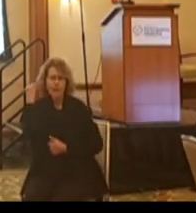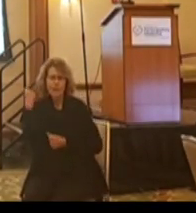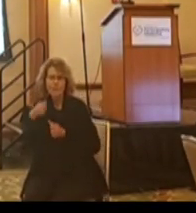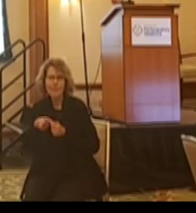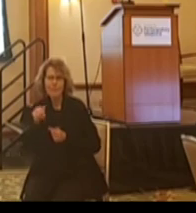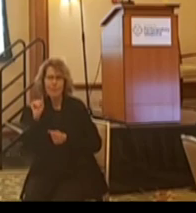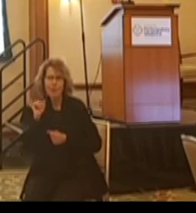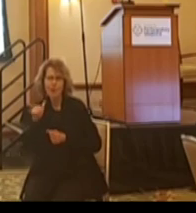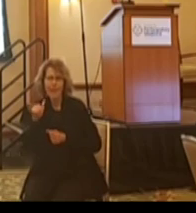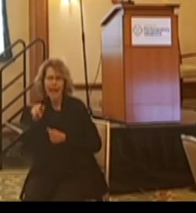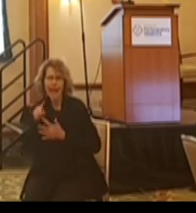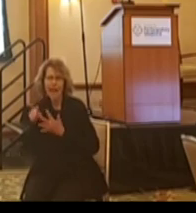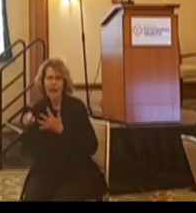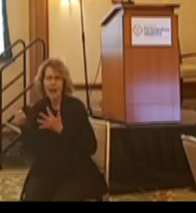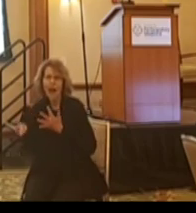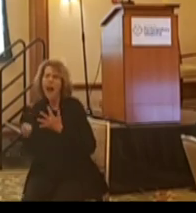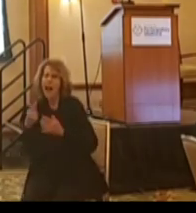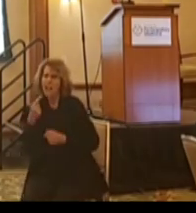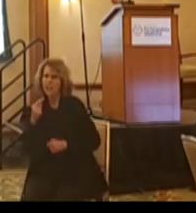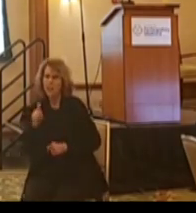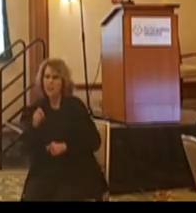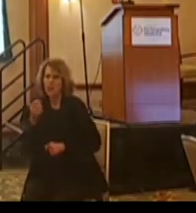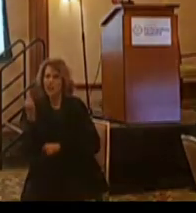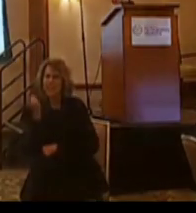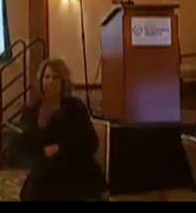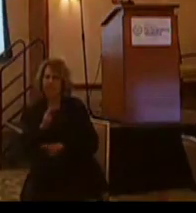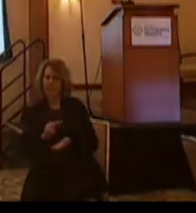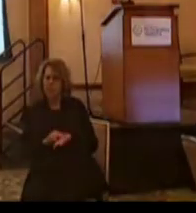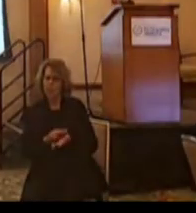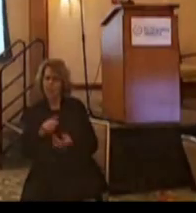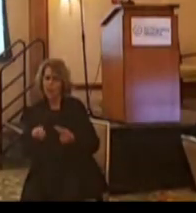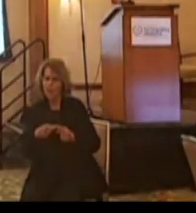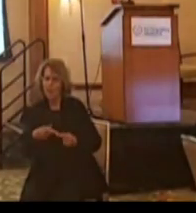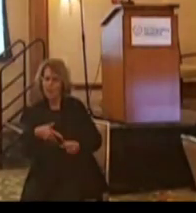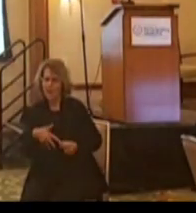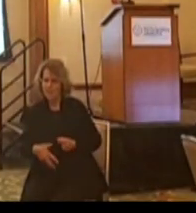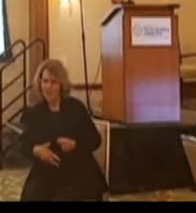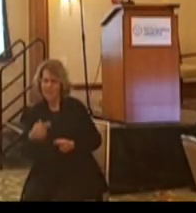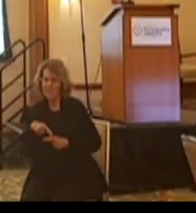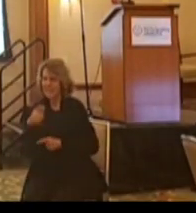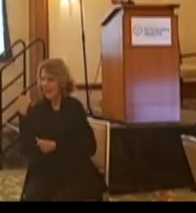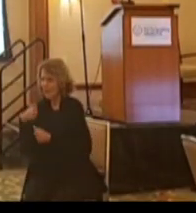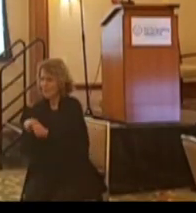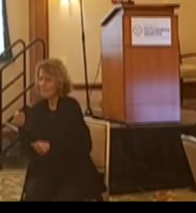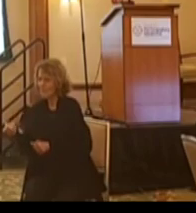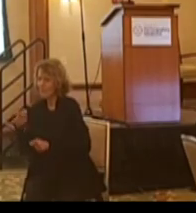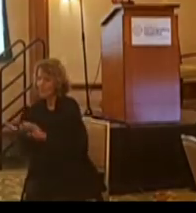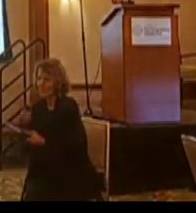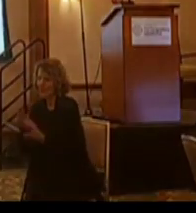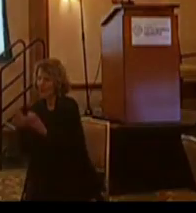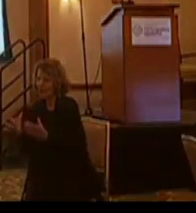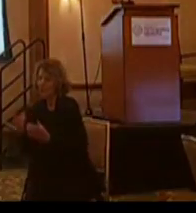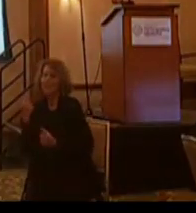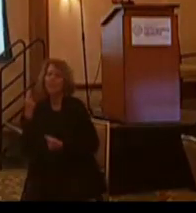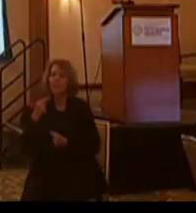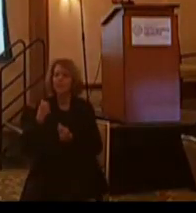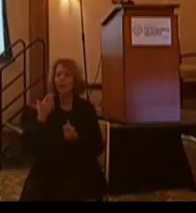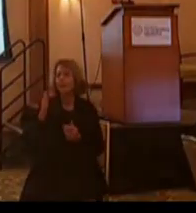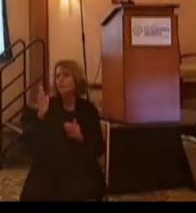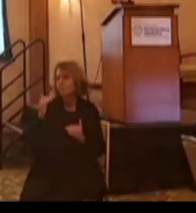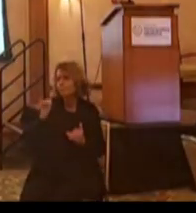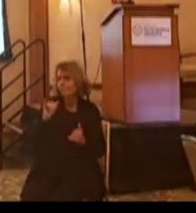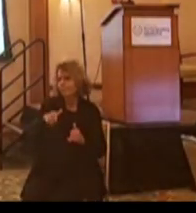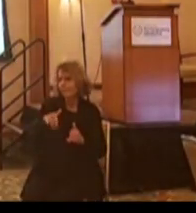biography that may be relevant and important? Have we helped develop that skill set? We've also done a similar one around